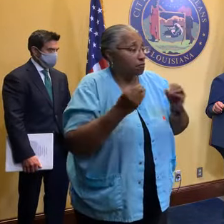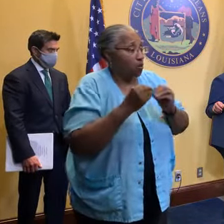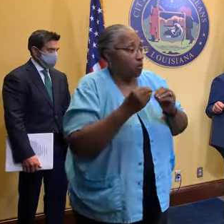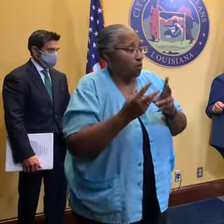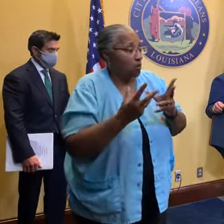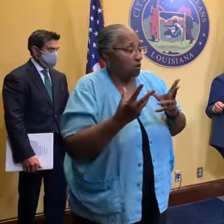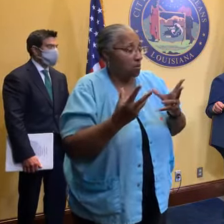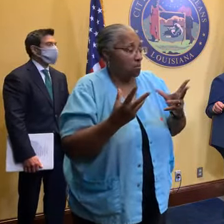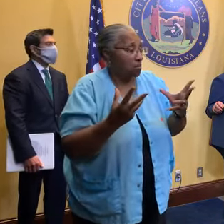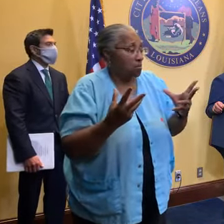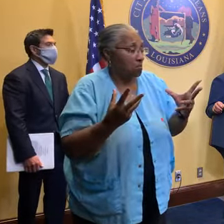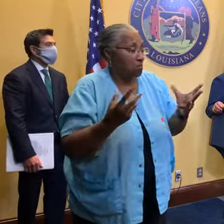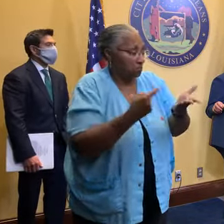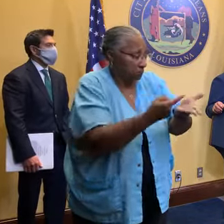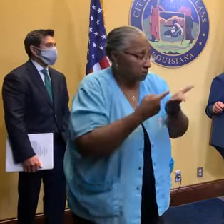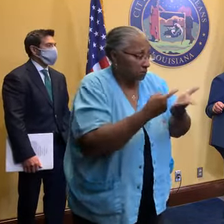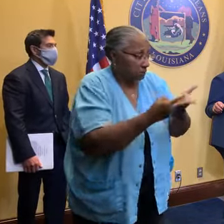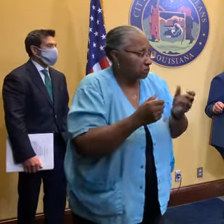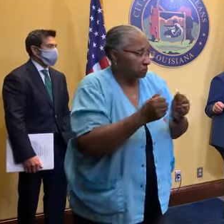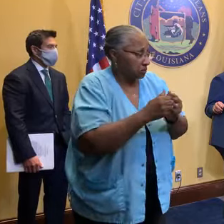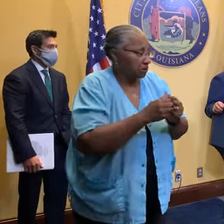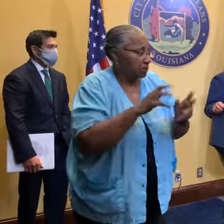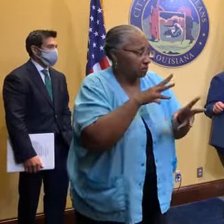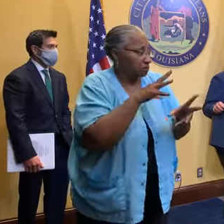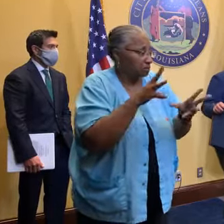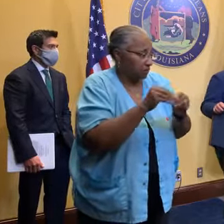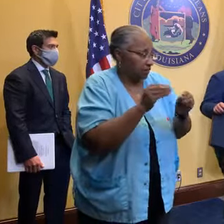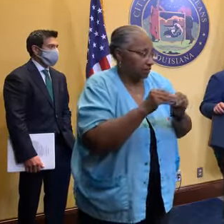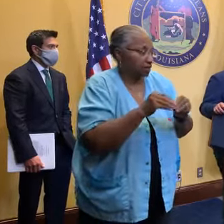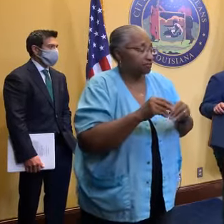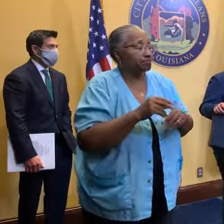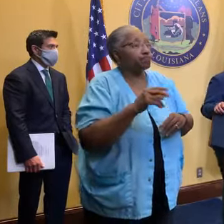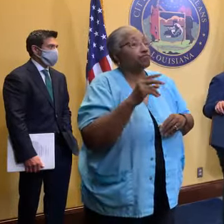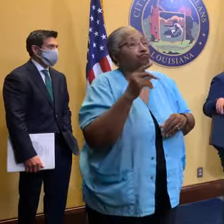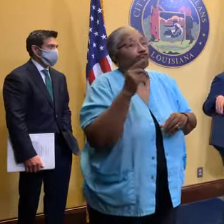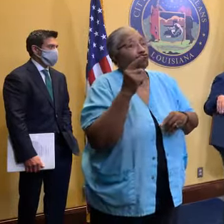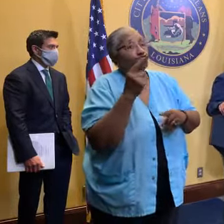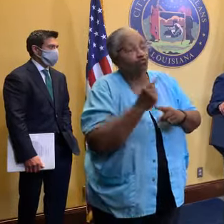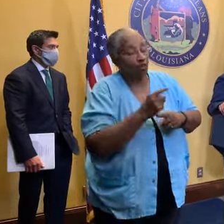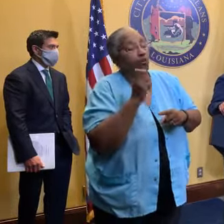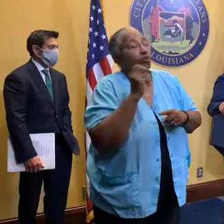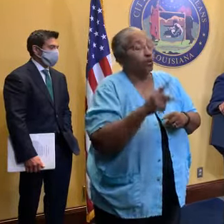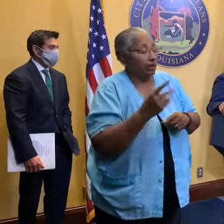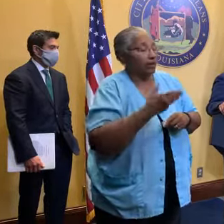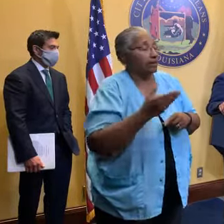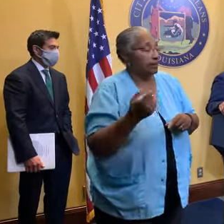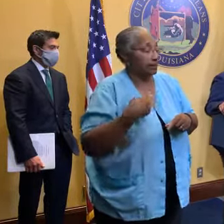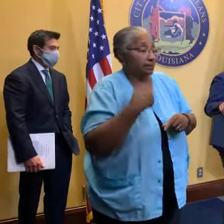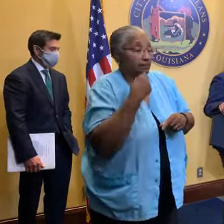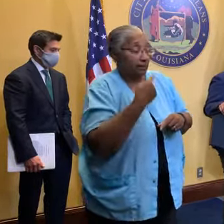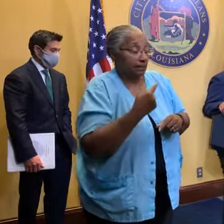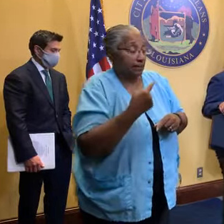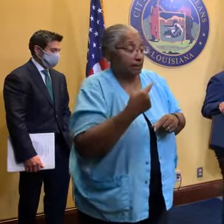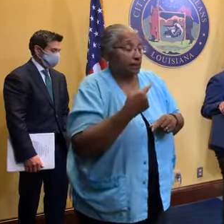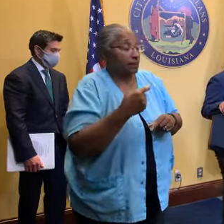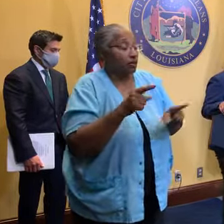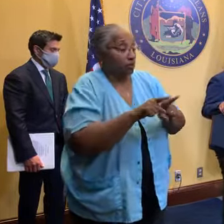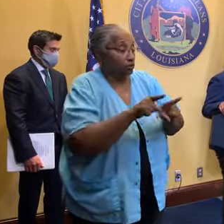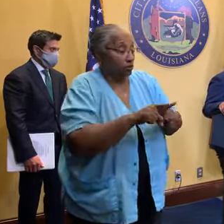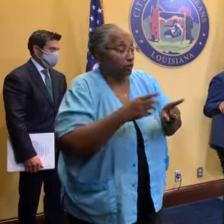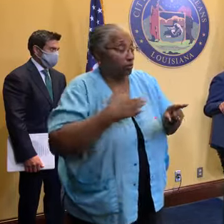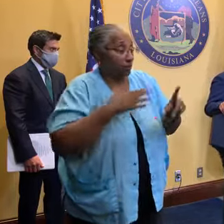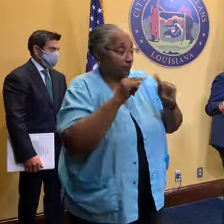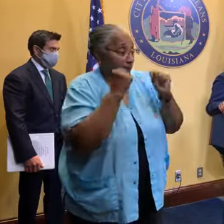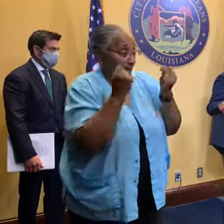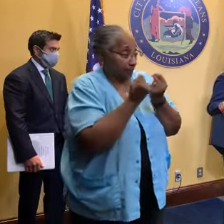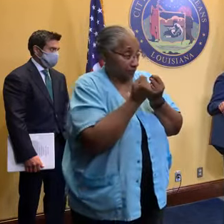through the meetings? Just your reaction. Right, to that. so what I articulated, and even my team earlier in the week, was the